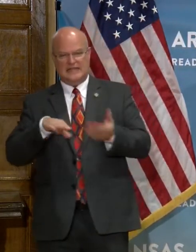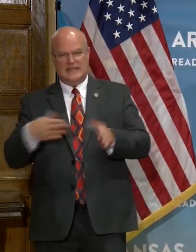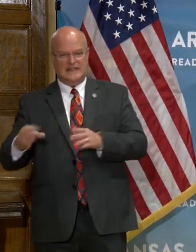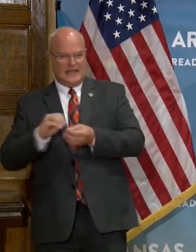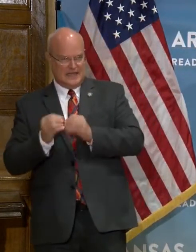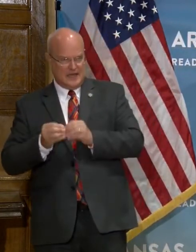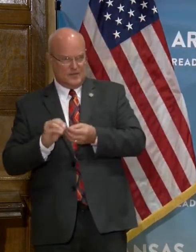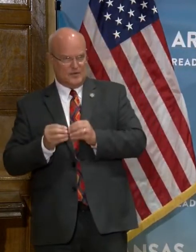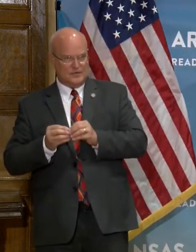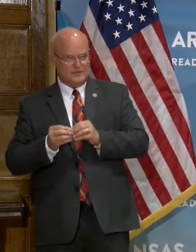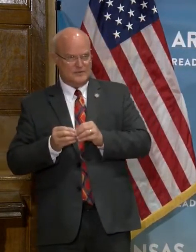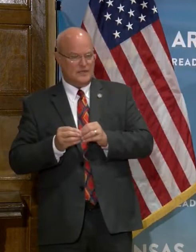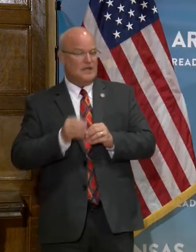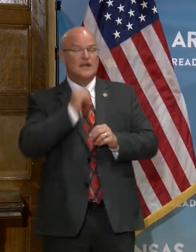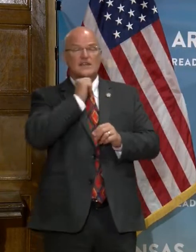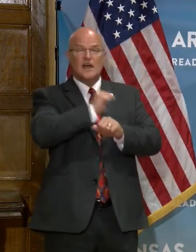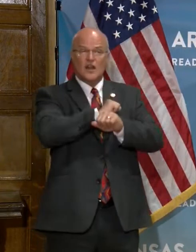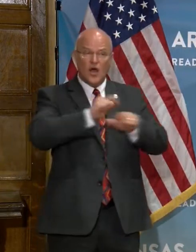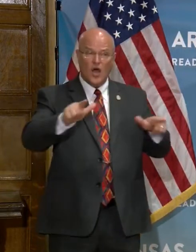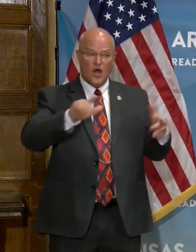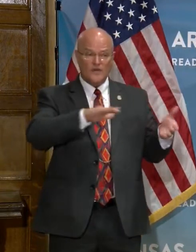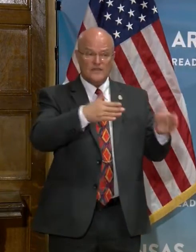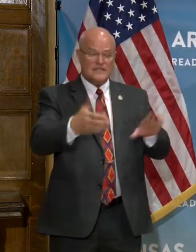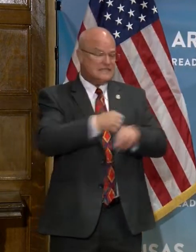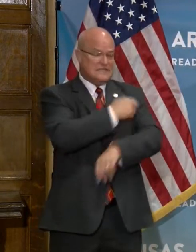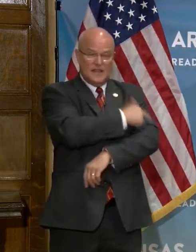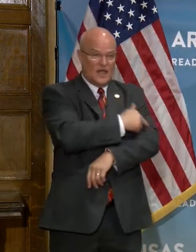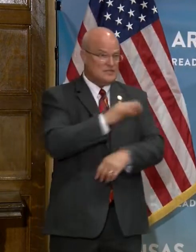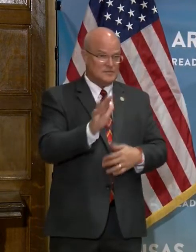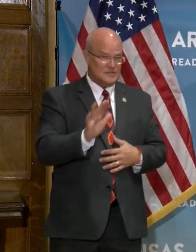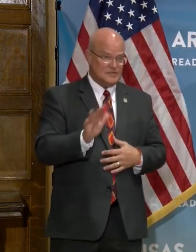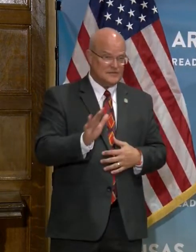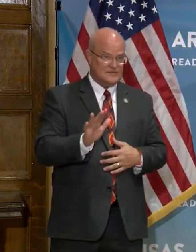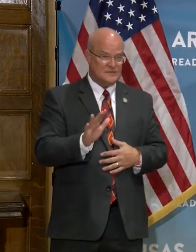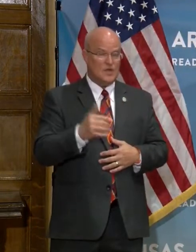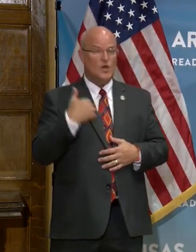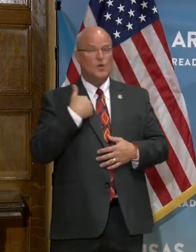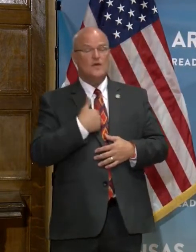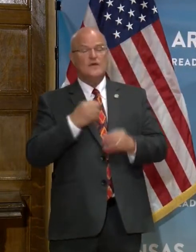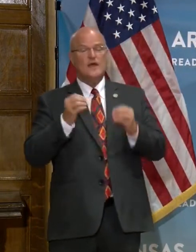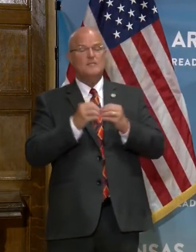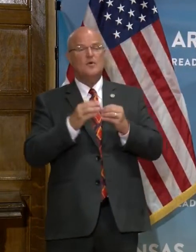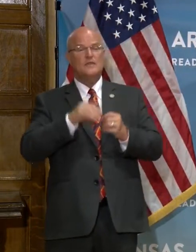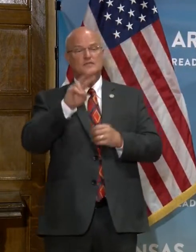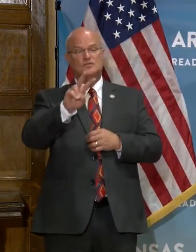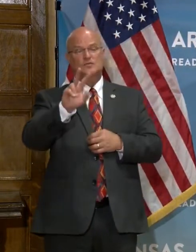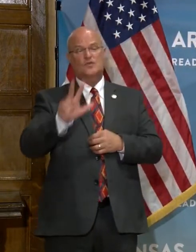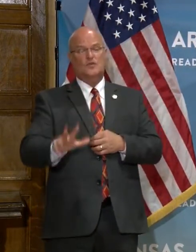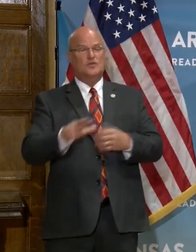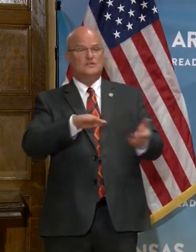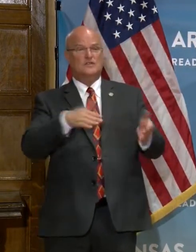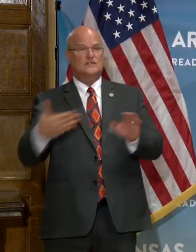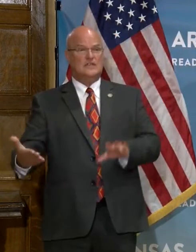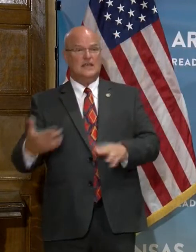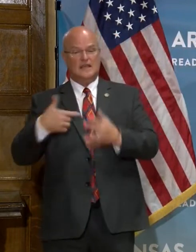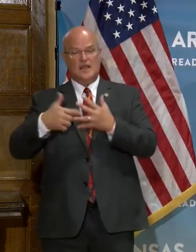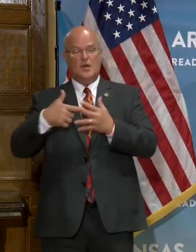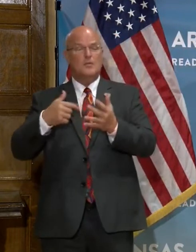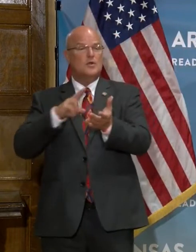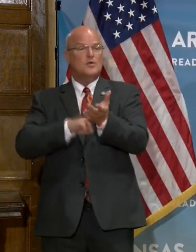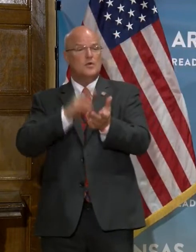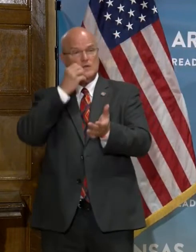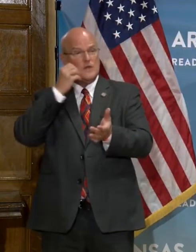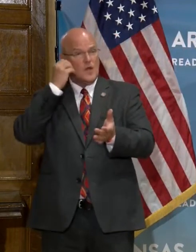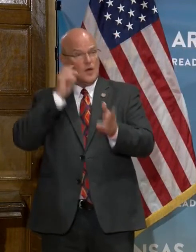number. Not all of our deaths were in the hospital. We've had over 2/3 of our deaths so far have been amongst nursing